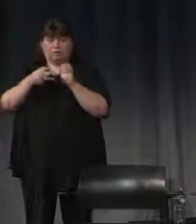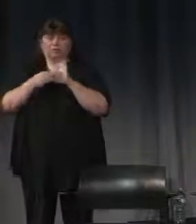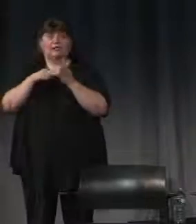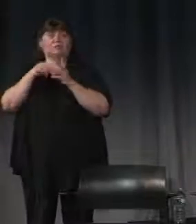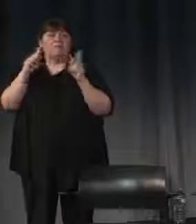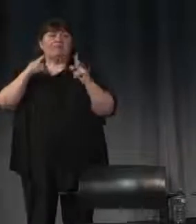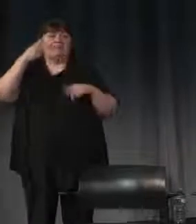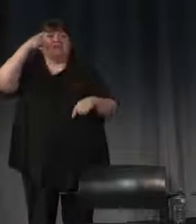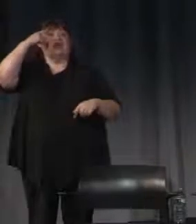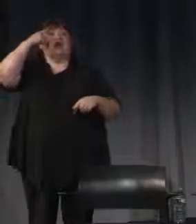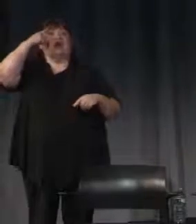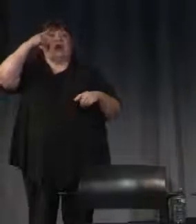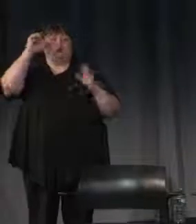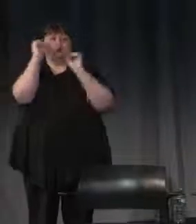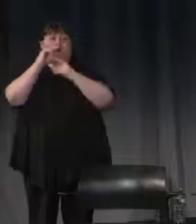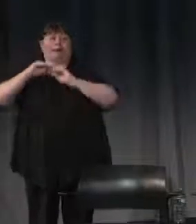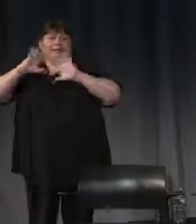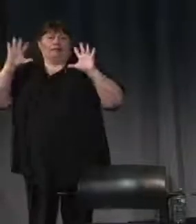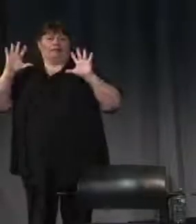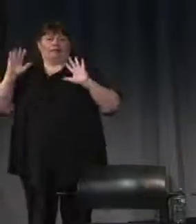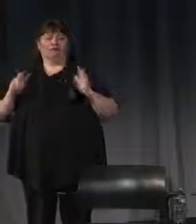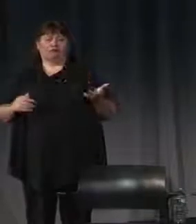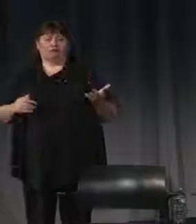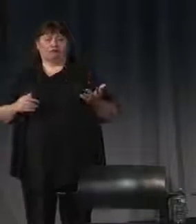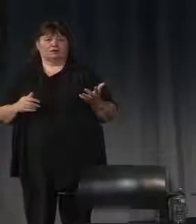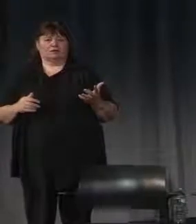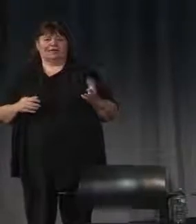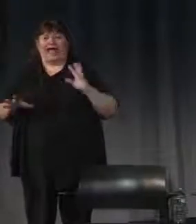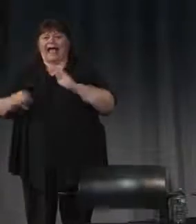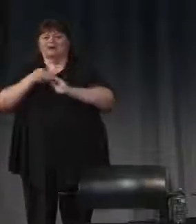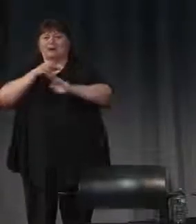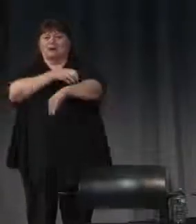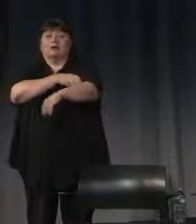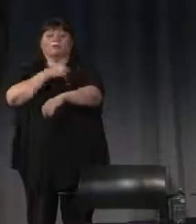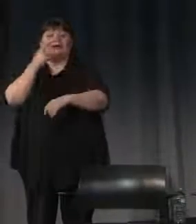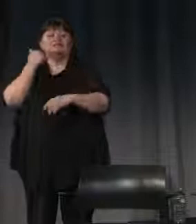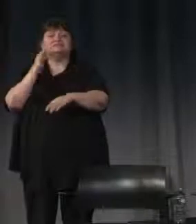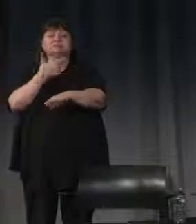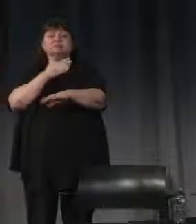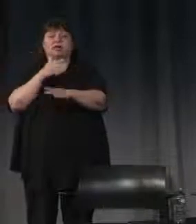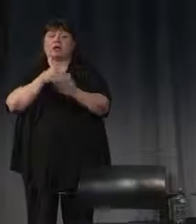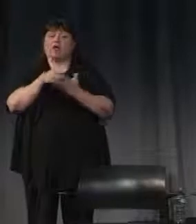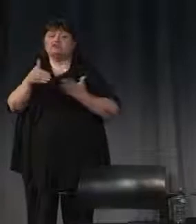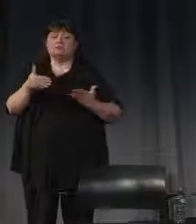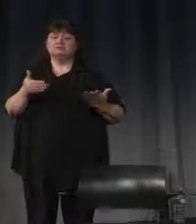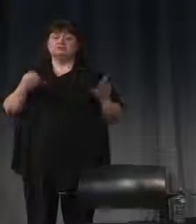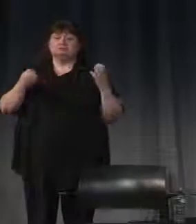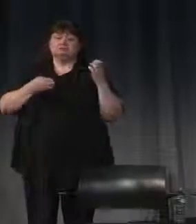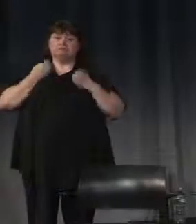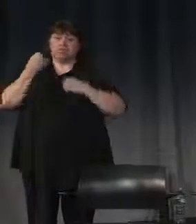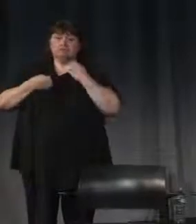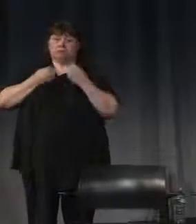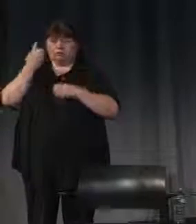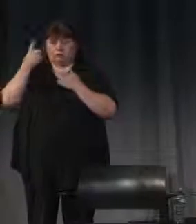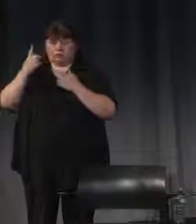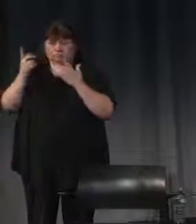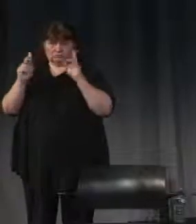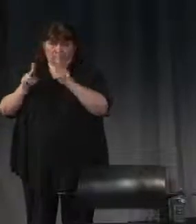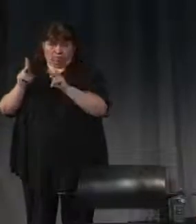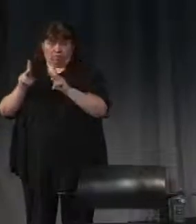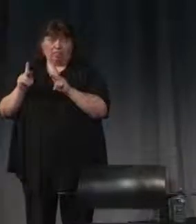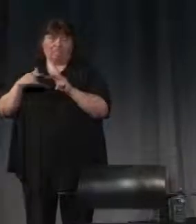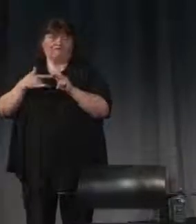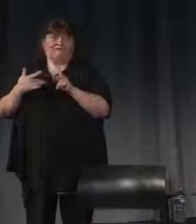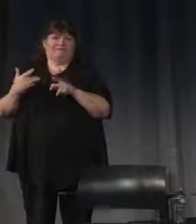illusion of vividness in some sense. And so I think that because music is so often an emotional thing for people, it makes us